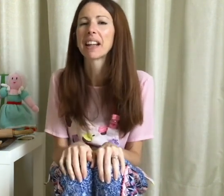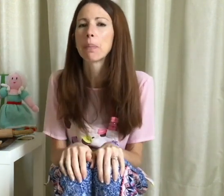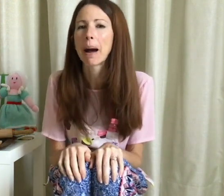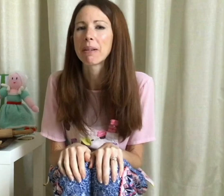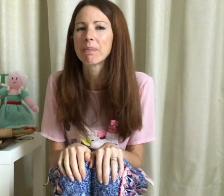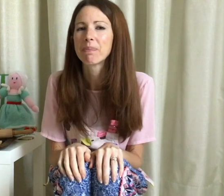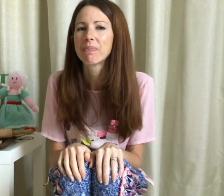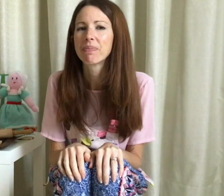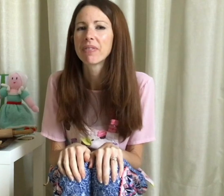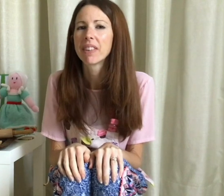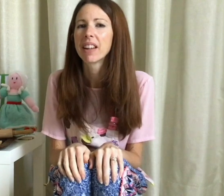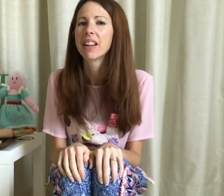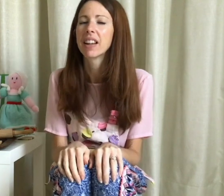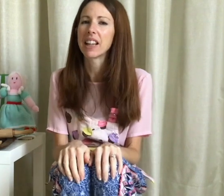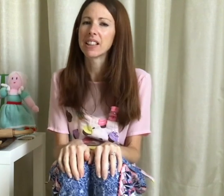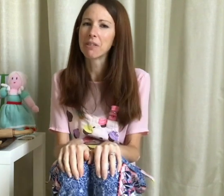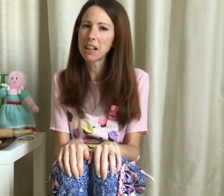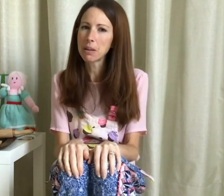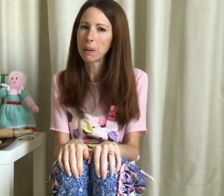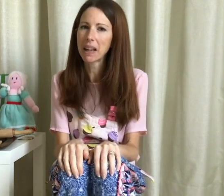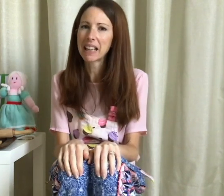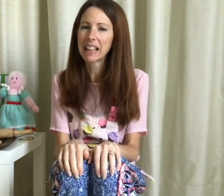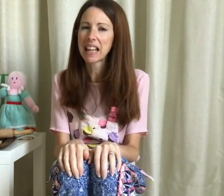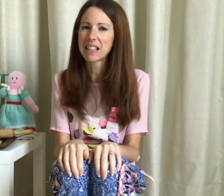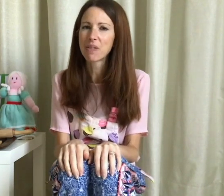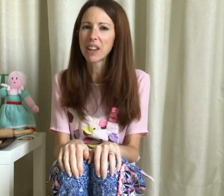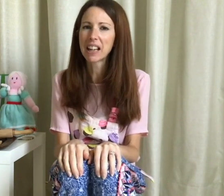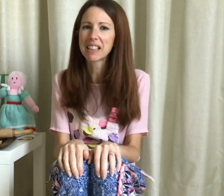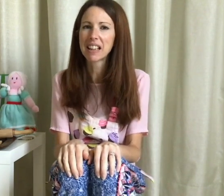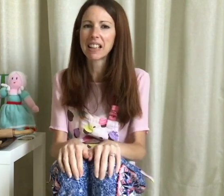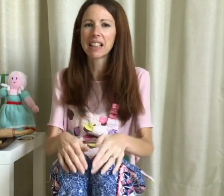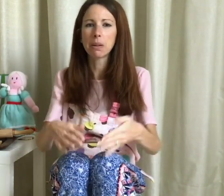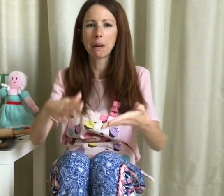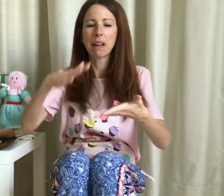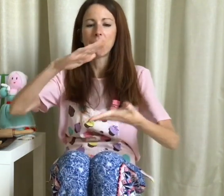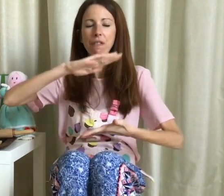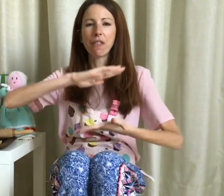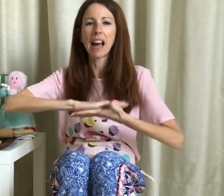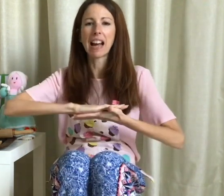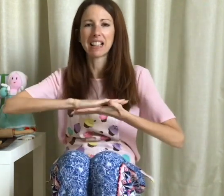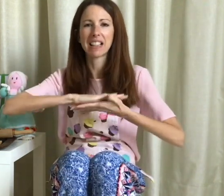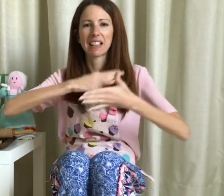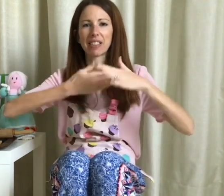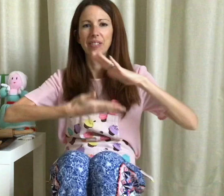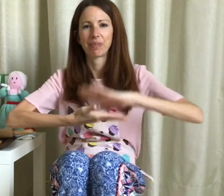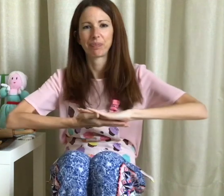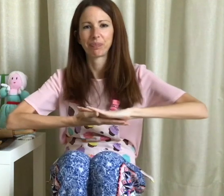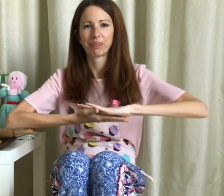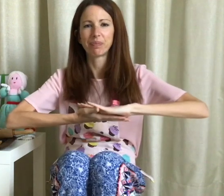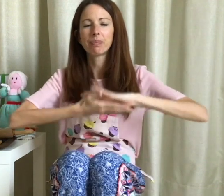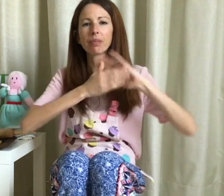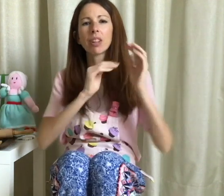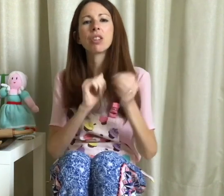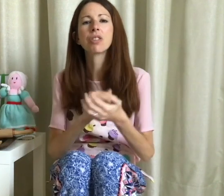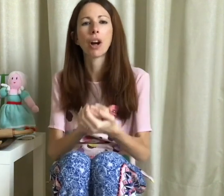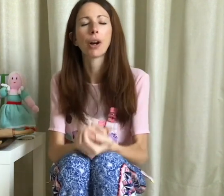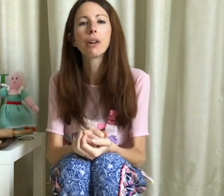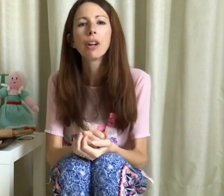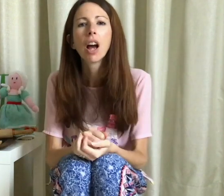about. In the recipe, there's some things that need to be flat. So, I